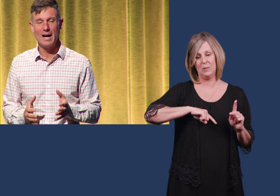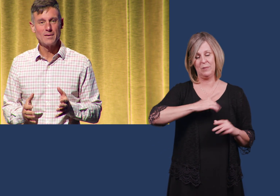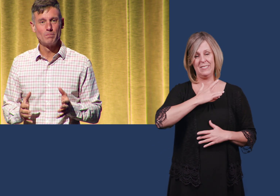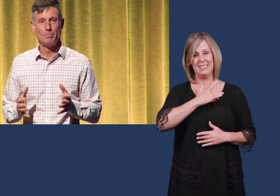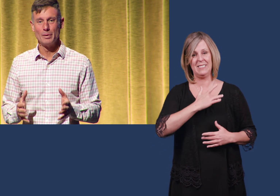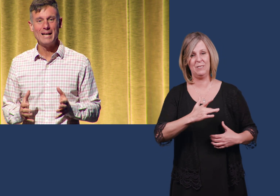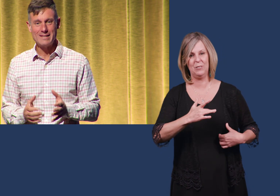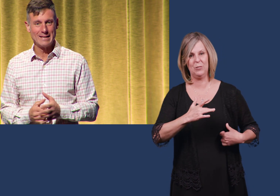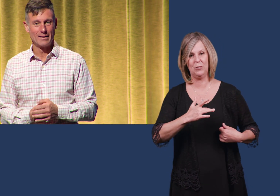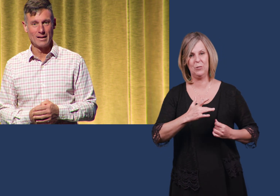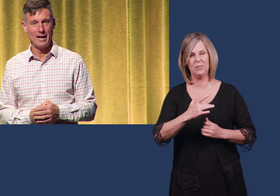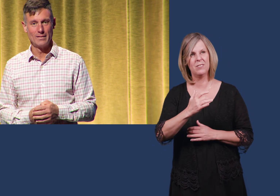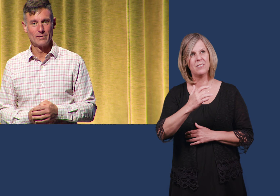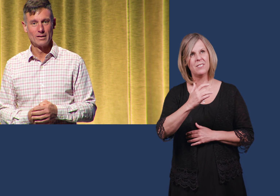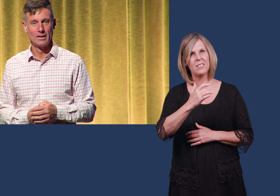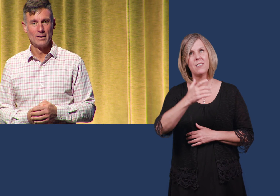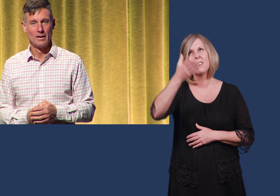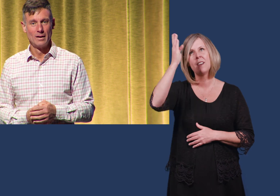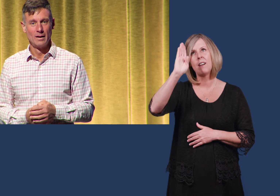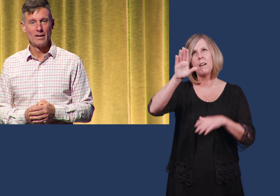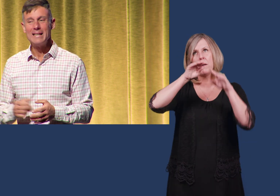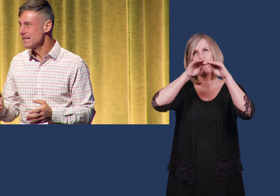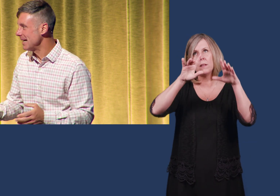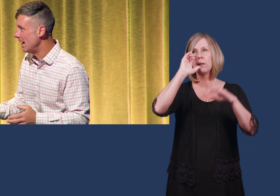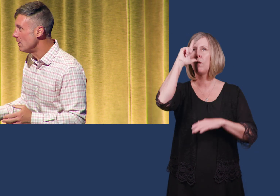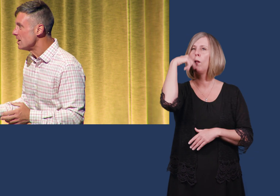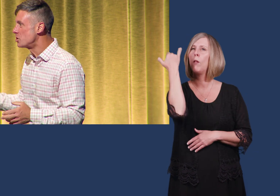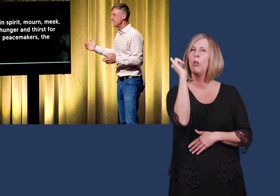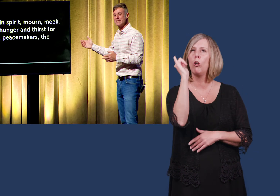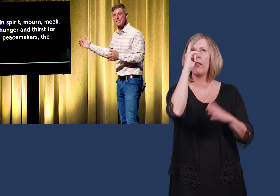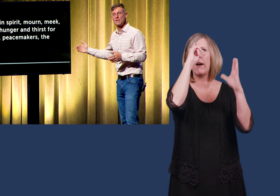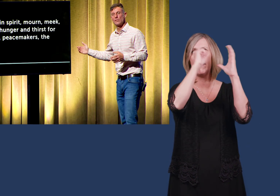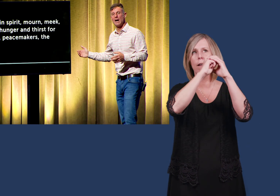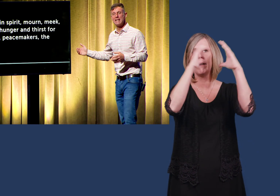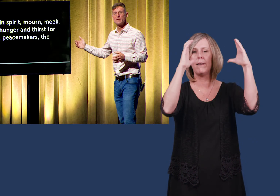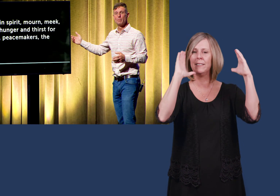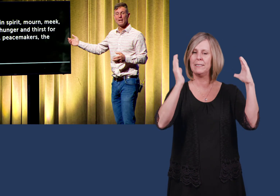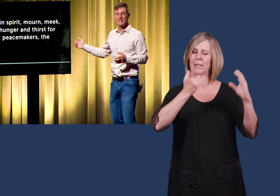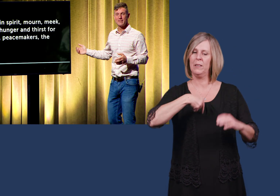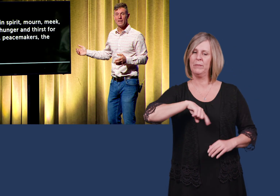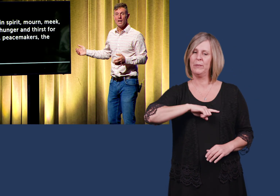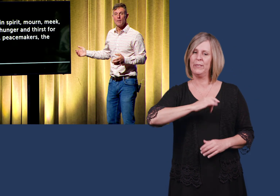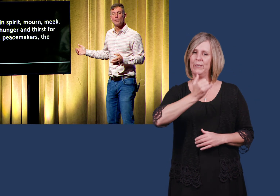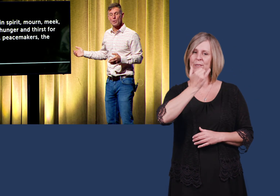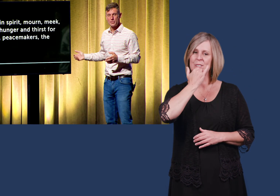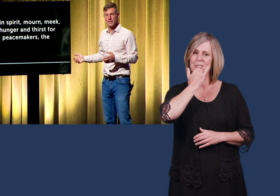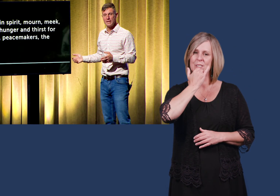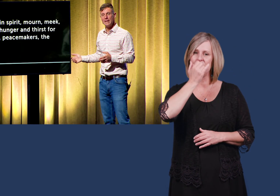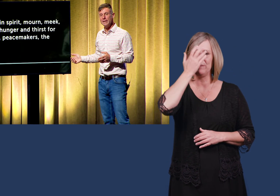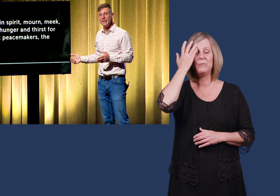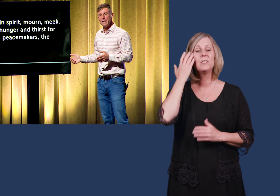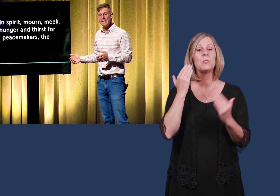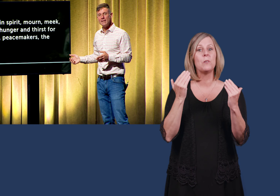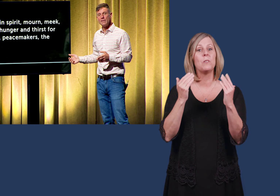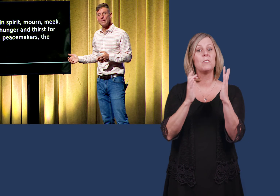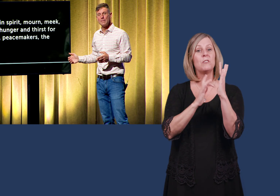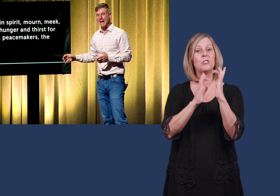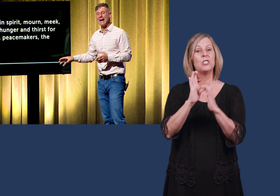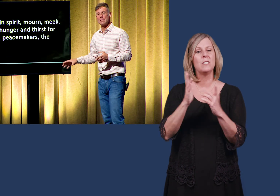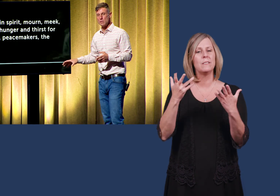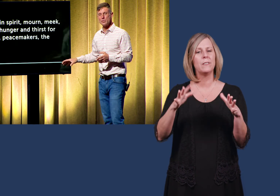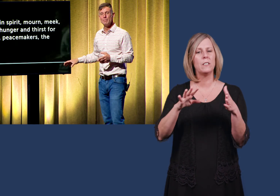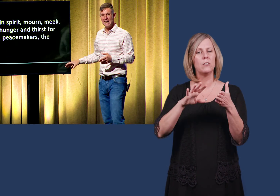have God's blessing in our life. Listen to how Jesus defines the blessed person in